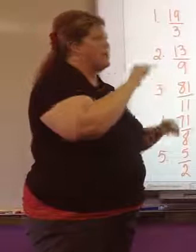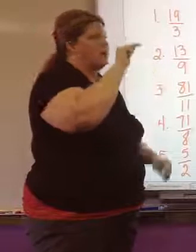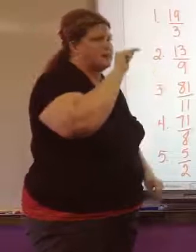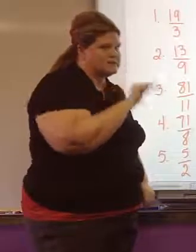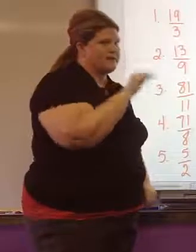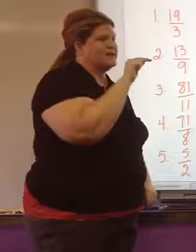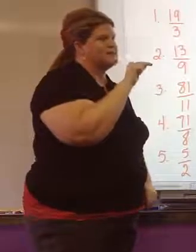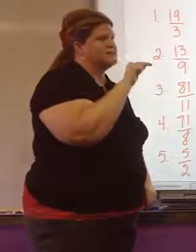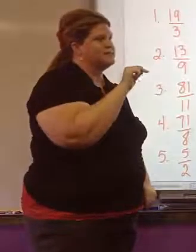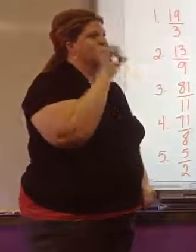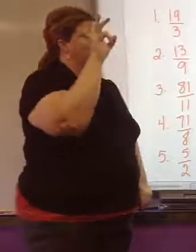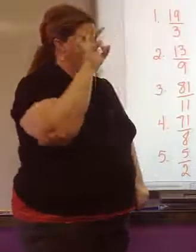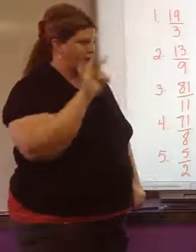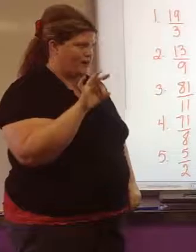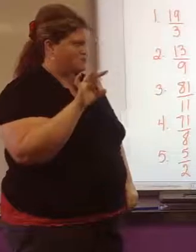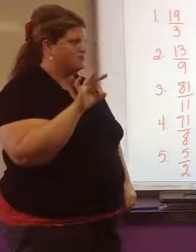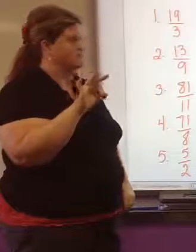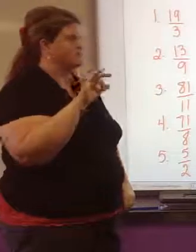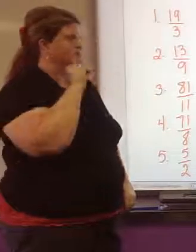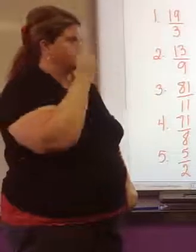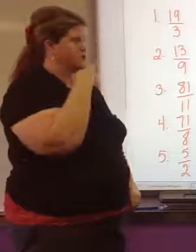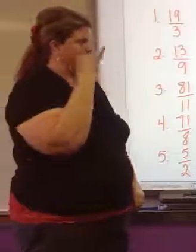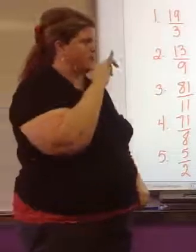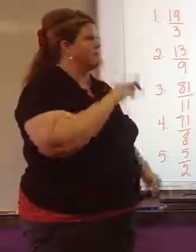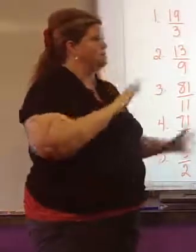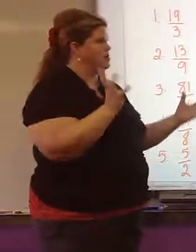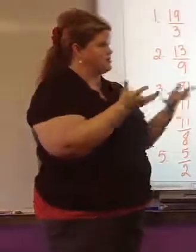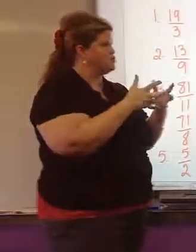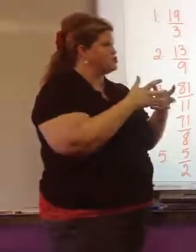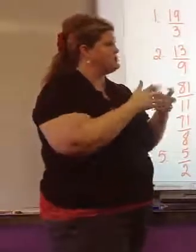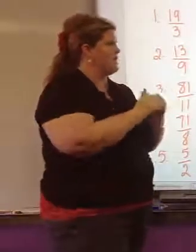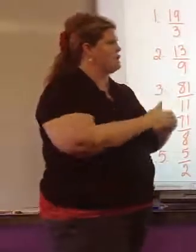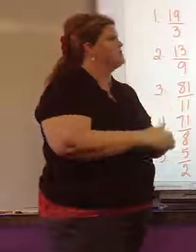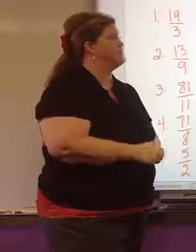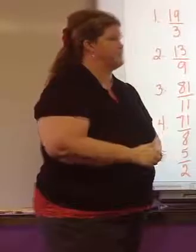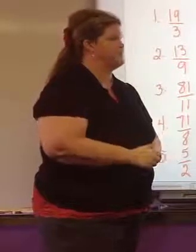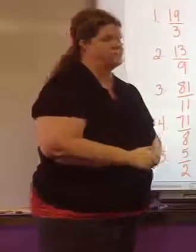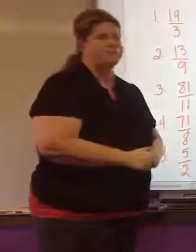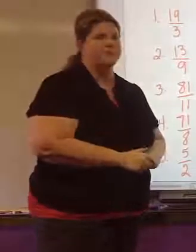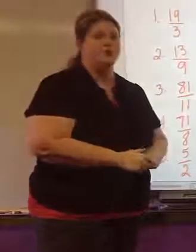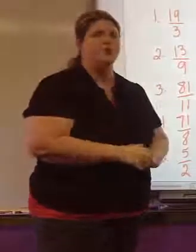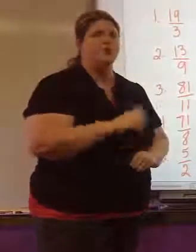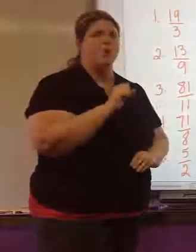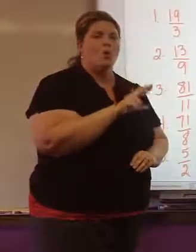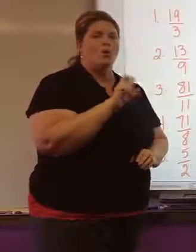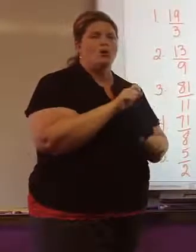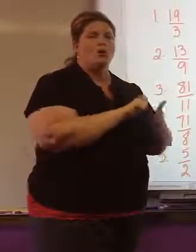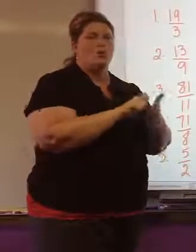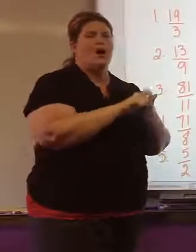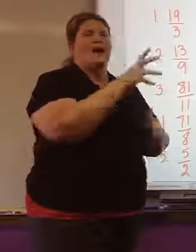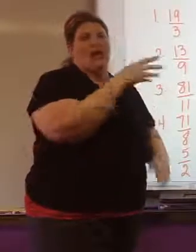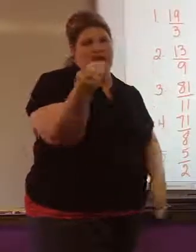number and then a space? I think and then so. The fraction? So I think then so. It'll look like it's all smushed together. So did you guys hear? Or you can write the word